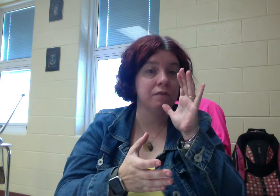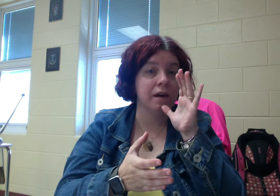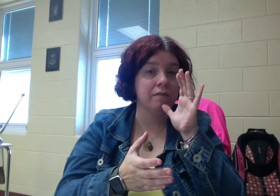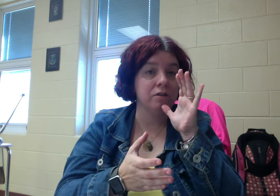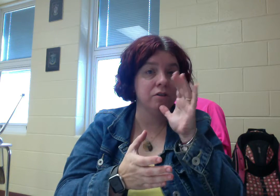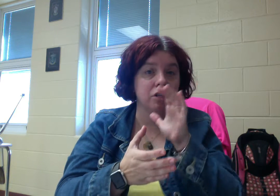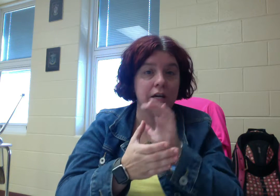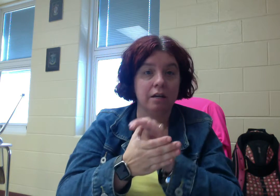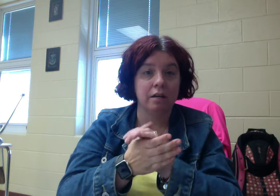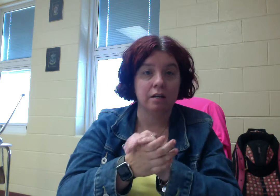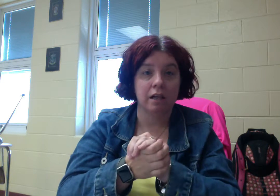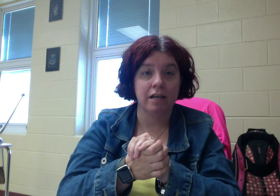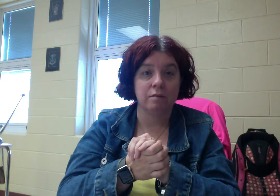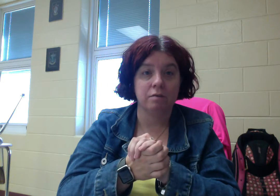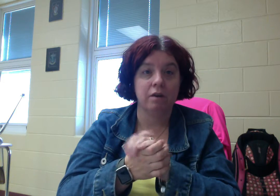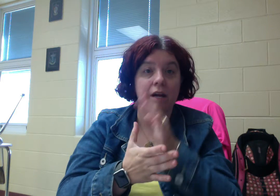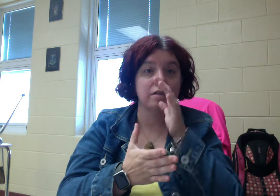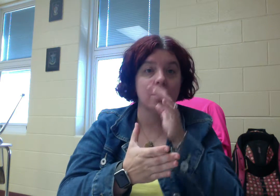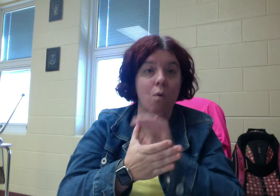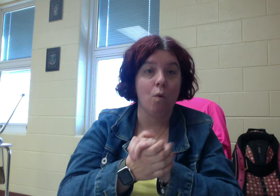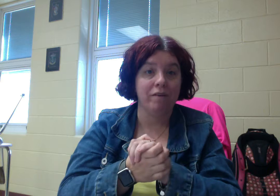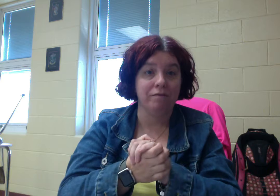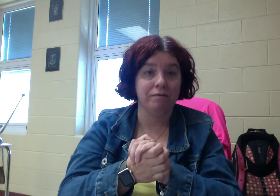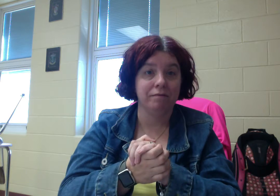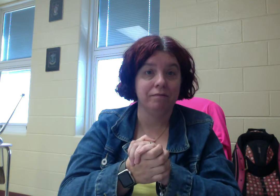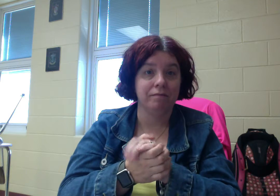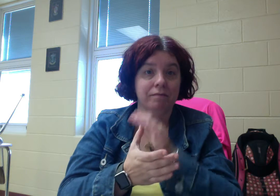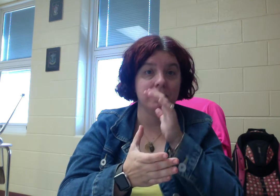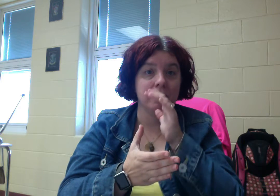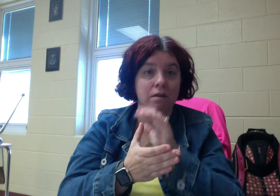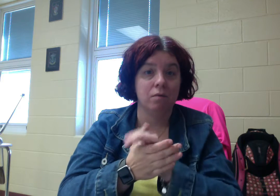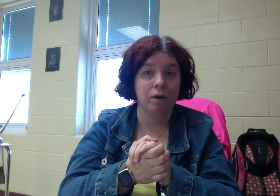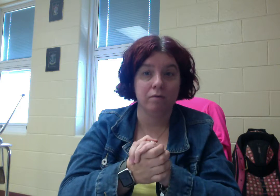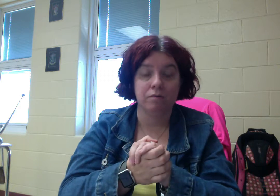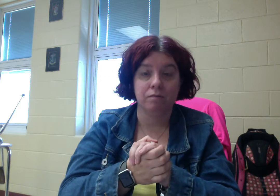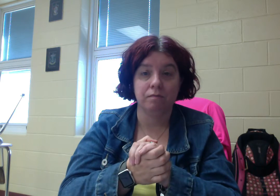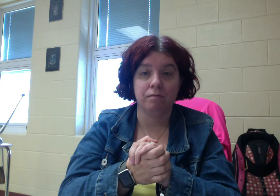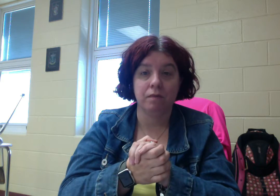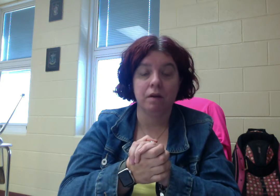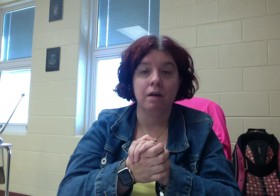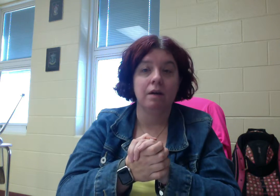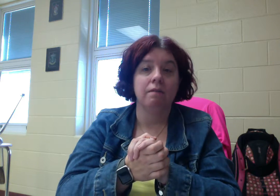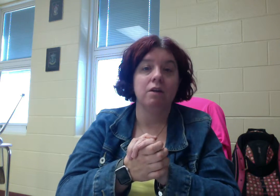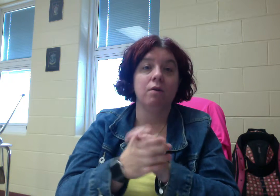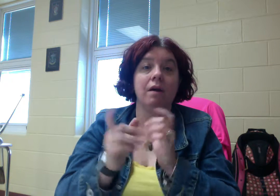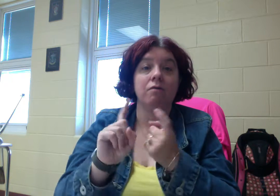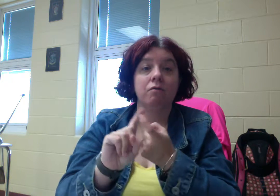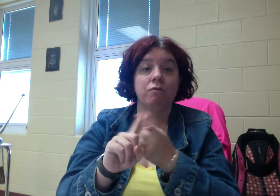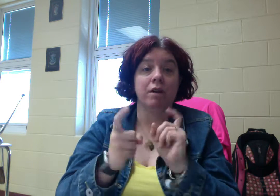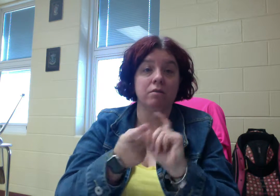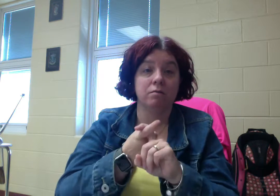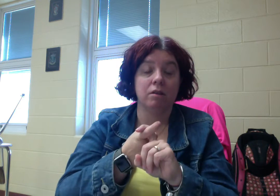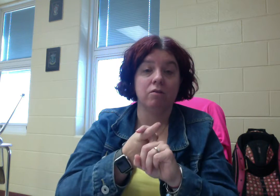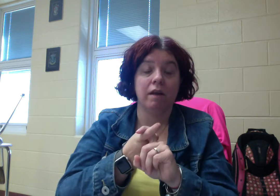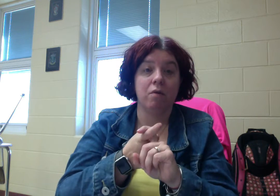5 at your chin, clasps your hands. Wife. Wife. Then you have friend. We learned that